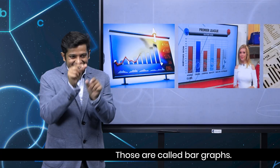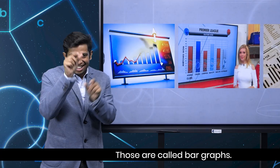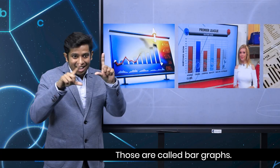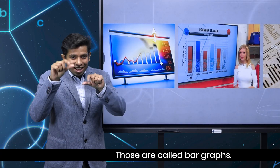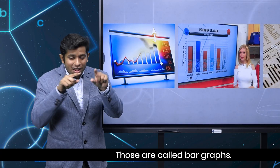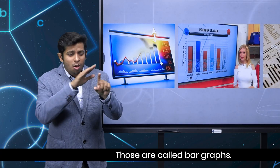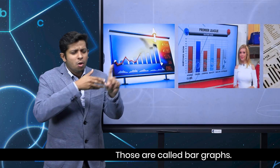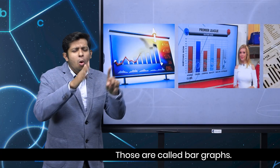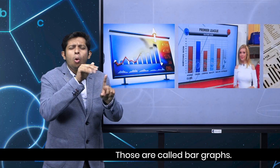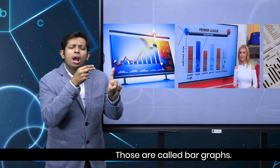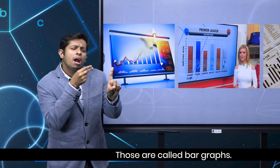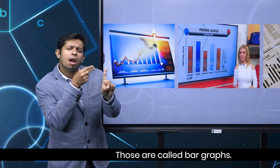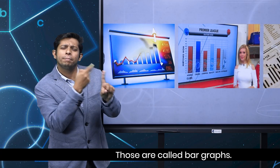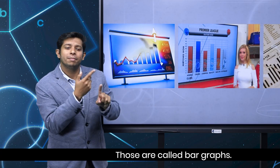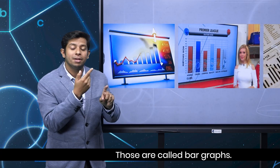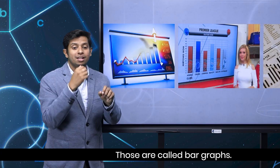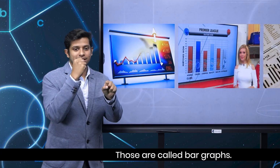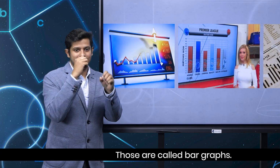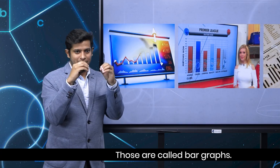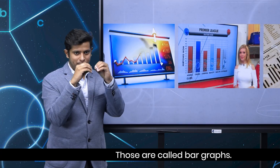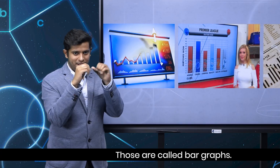Those are called bar graphs.